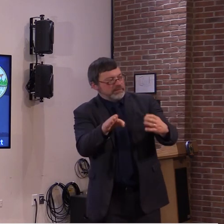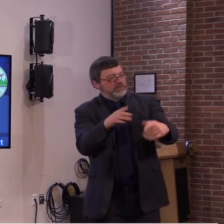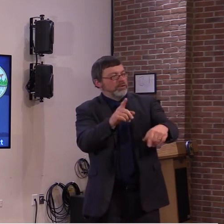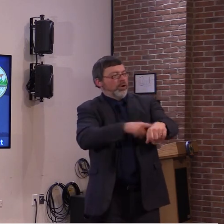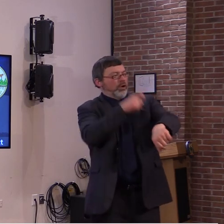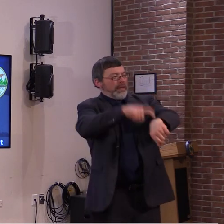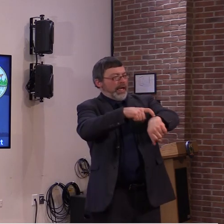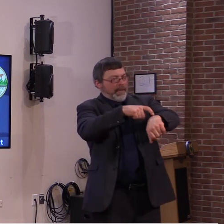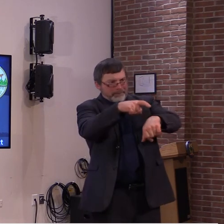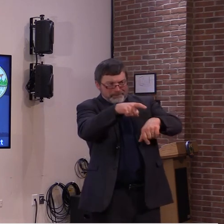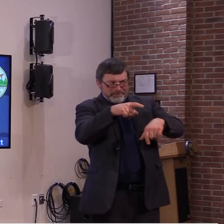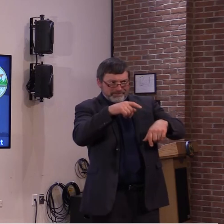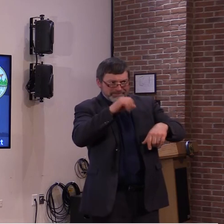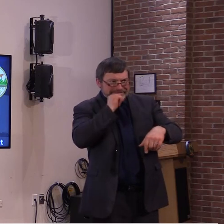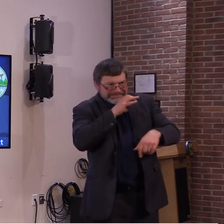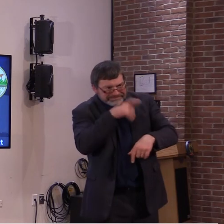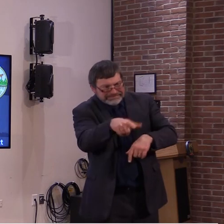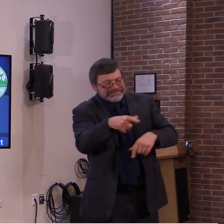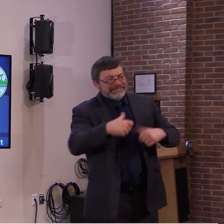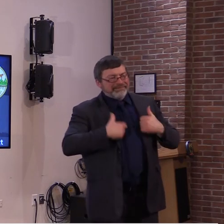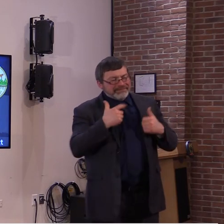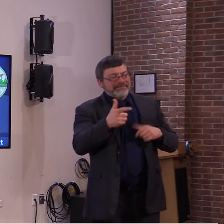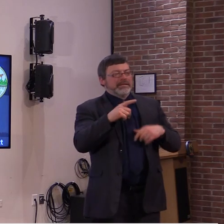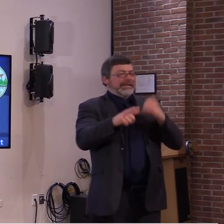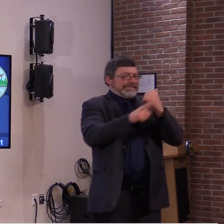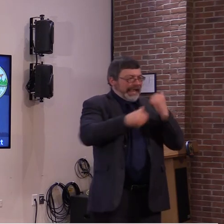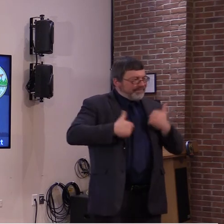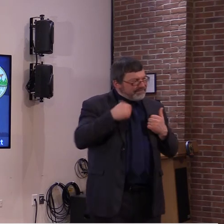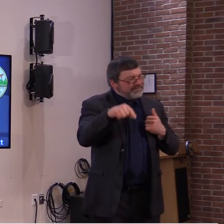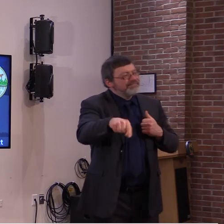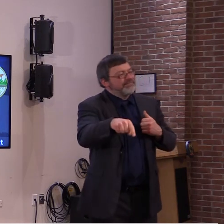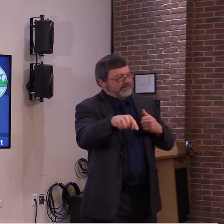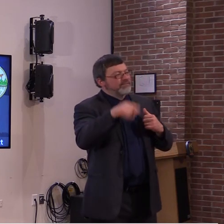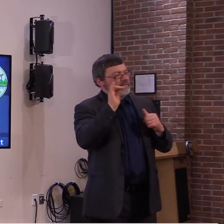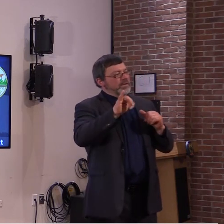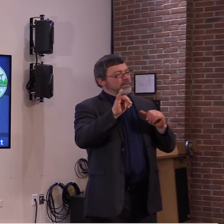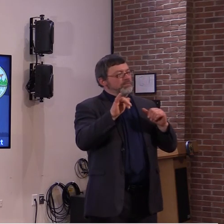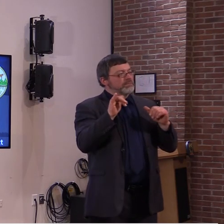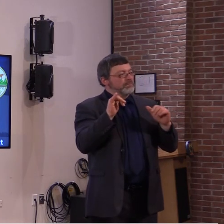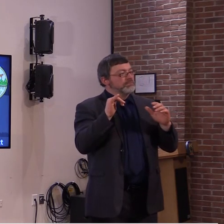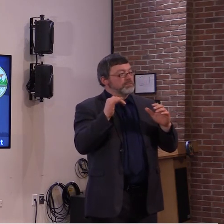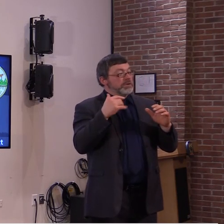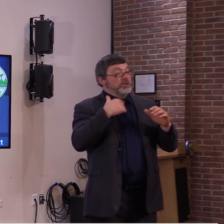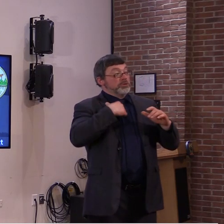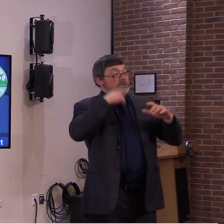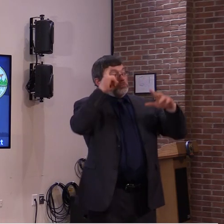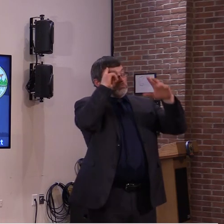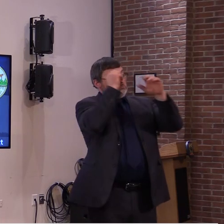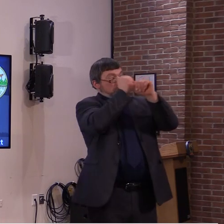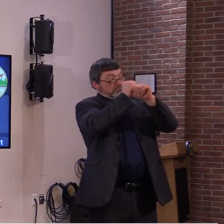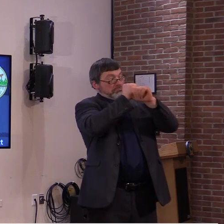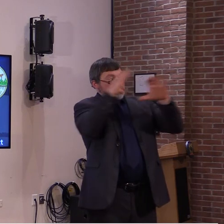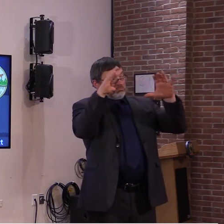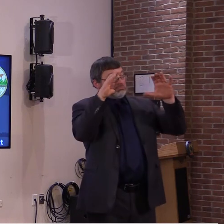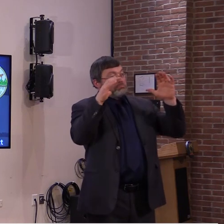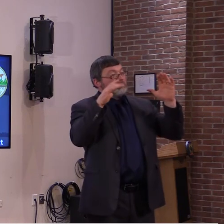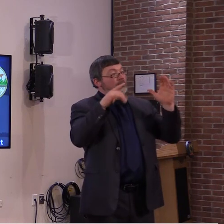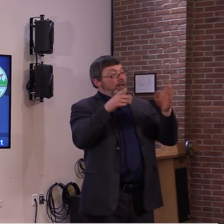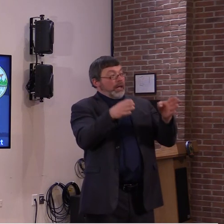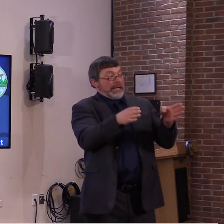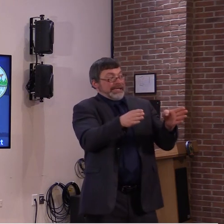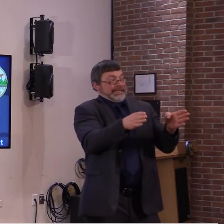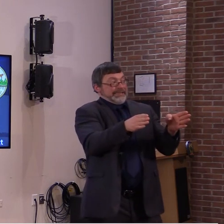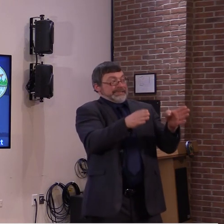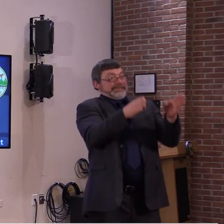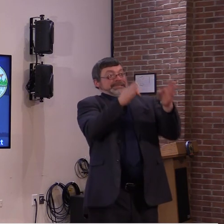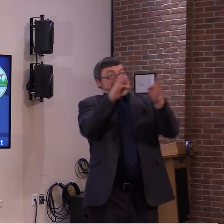We anticipate the skilled nursing facilities will be done this week. Actually, 30 to 31 are already done.